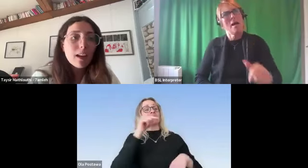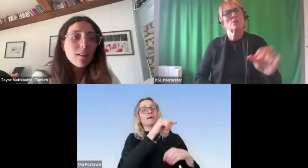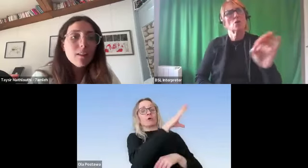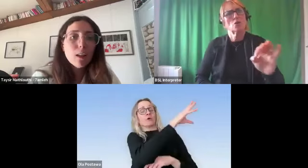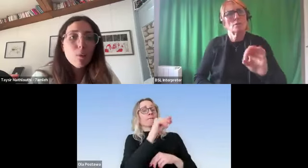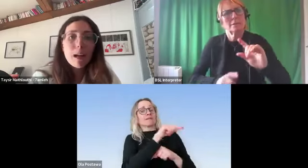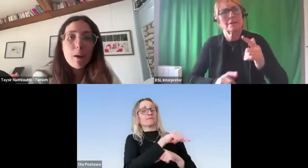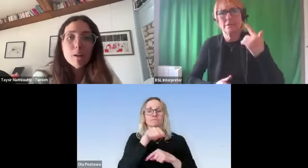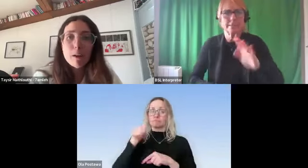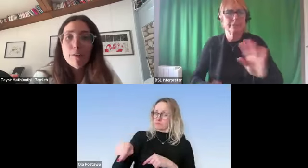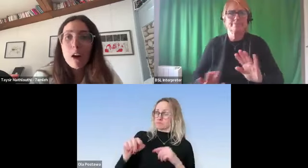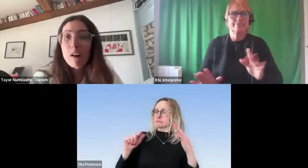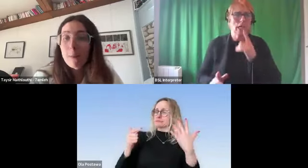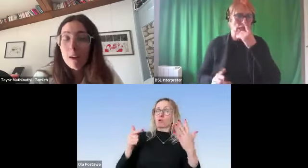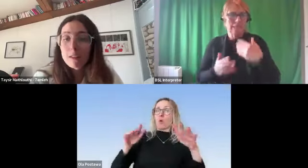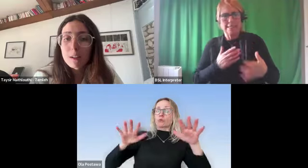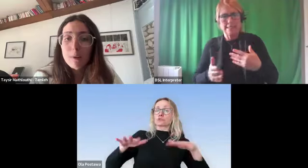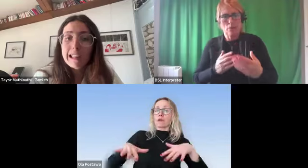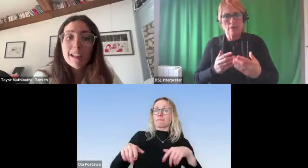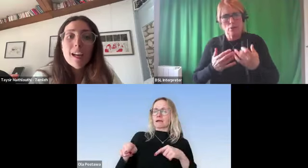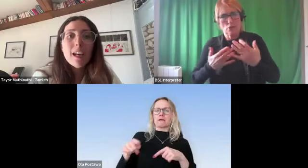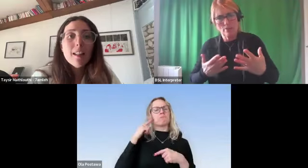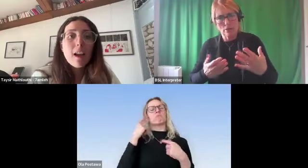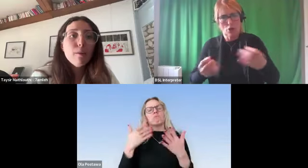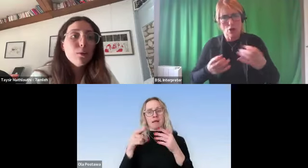7th, they can't deal with the amount of Arabic